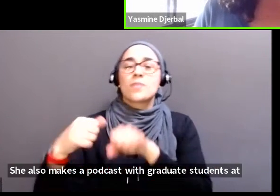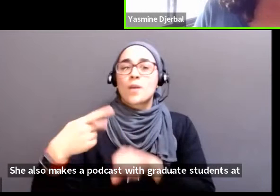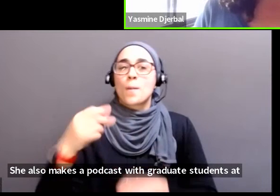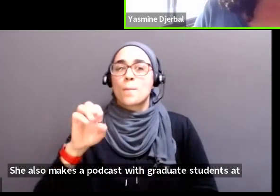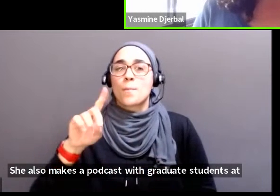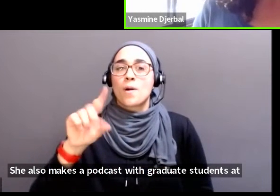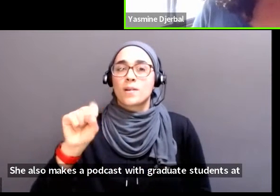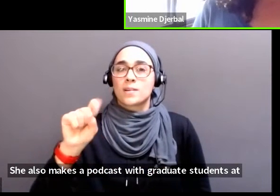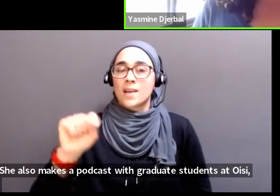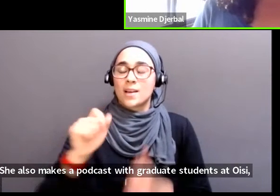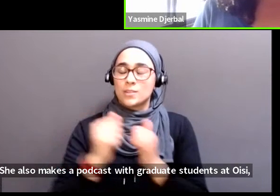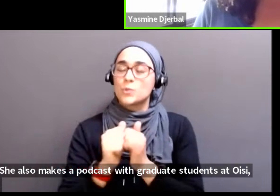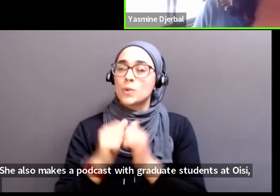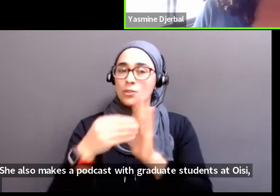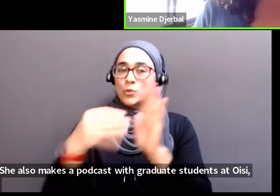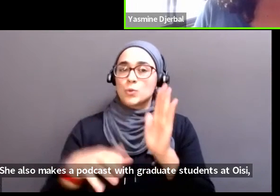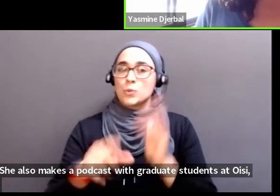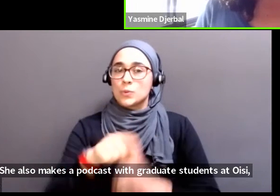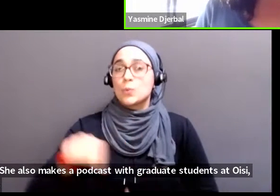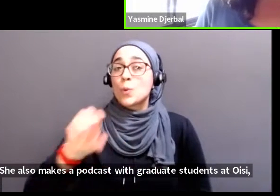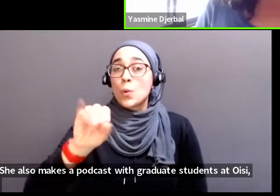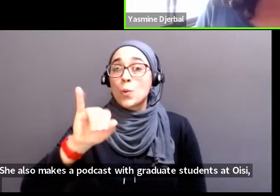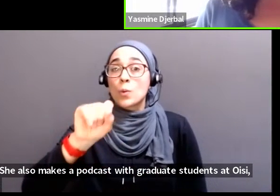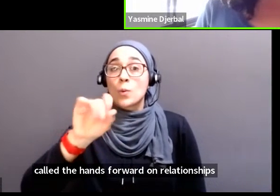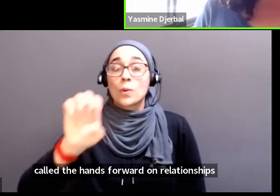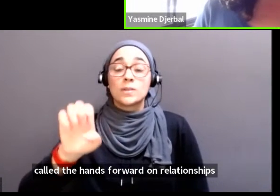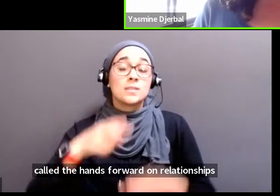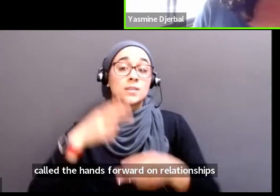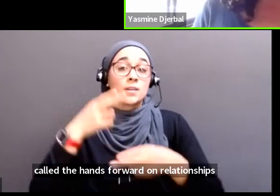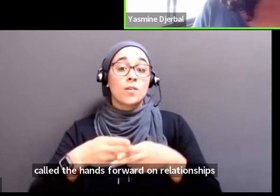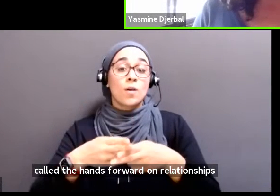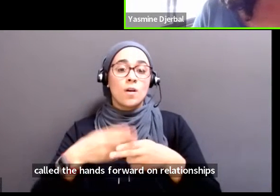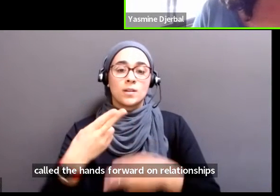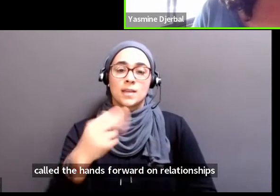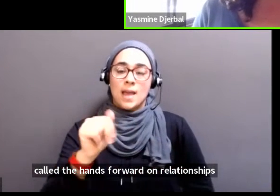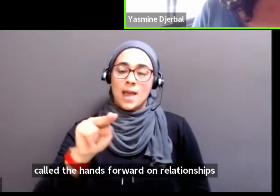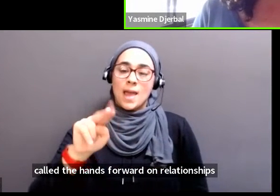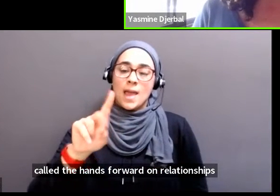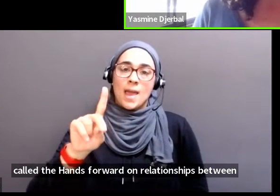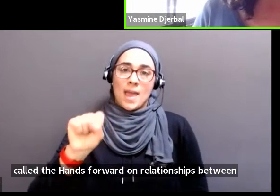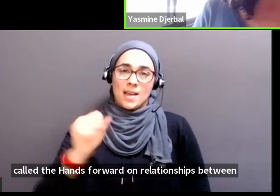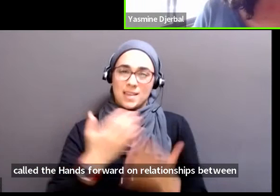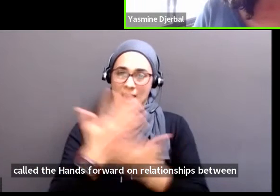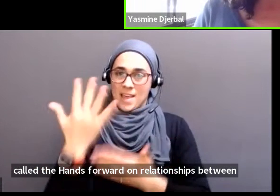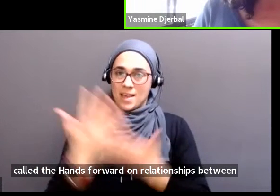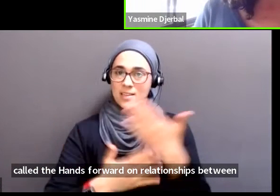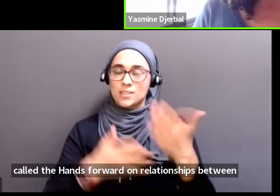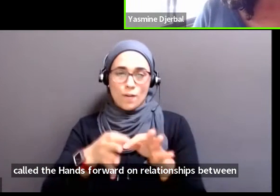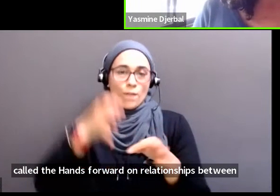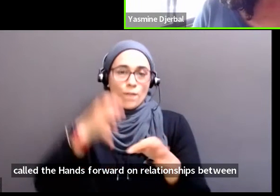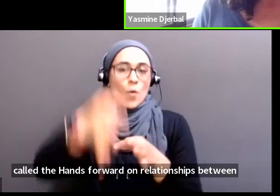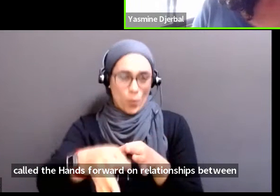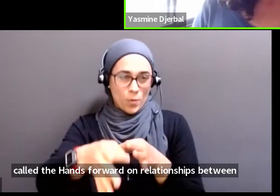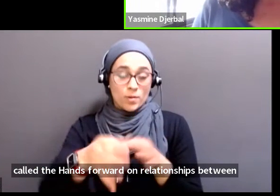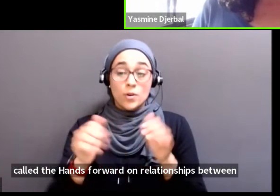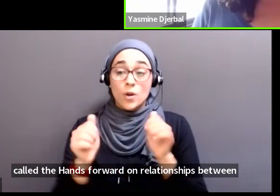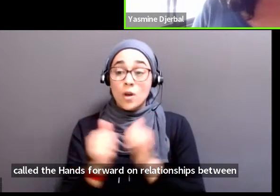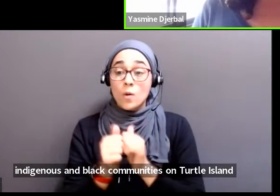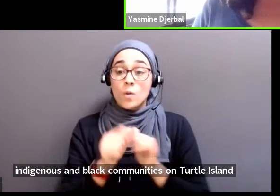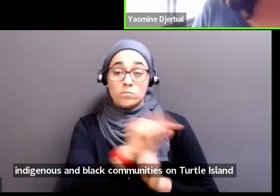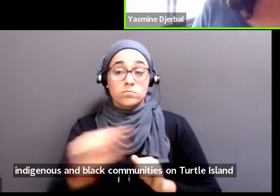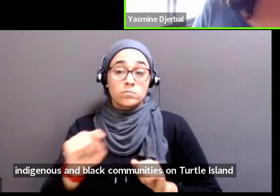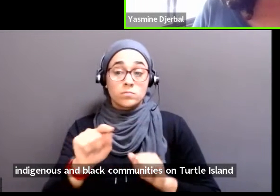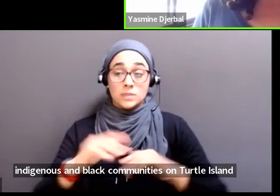Hands Forward on relationships between Indigenous and Black communities on Turtle Island. Thank